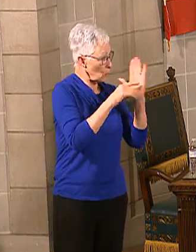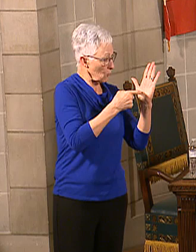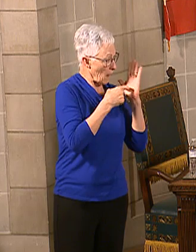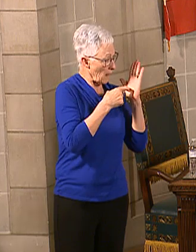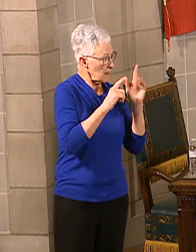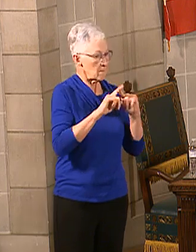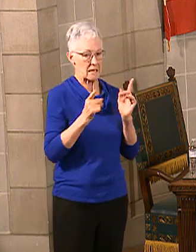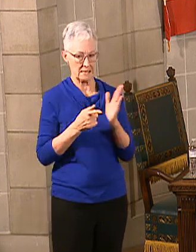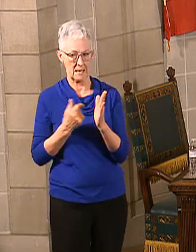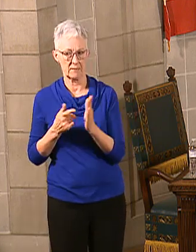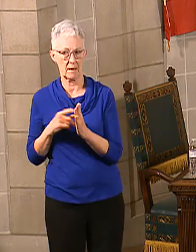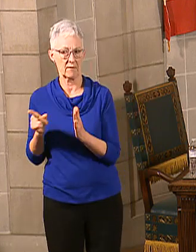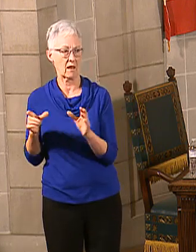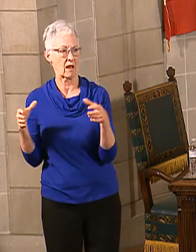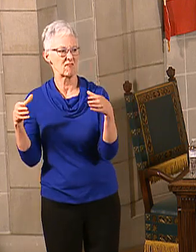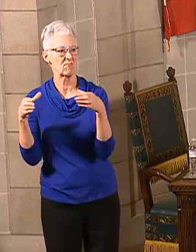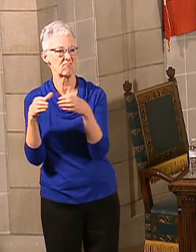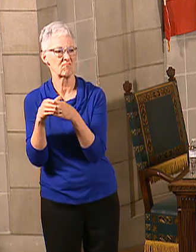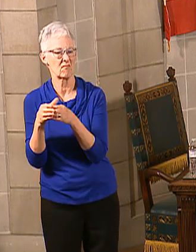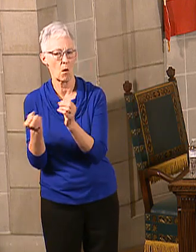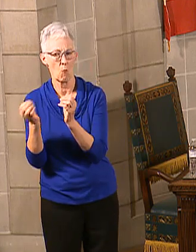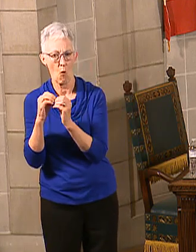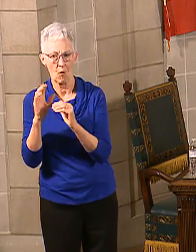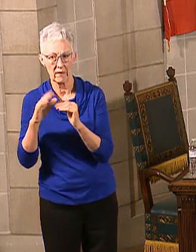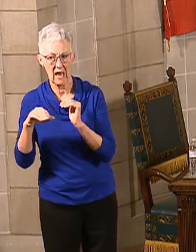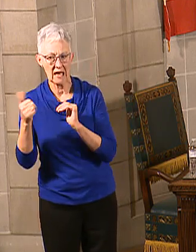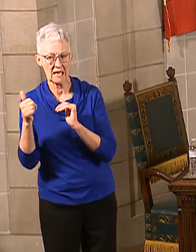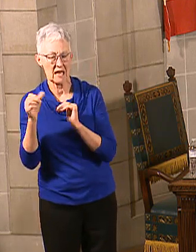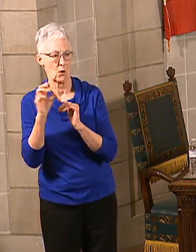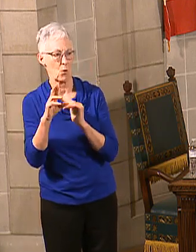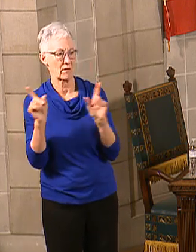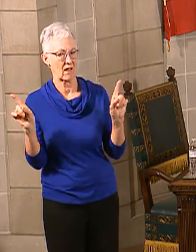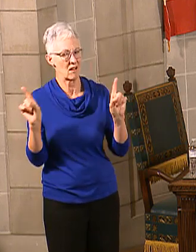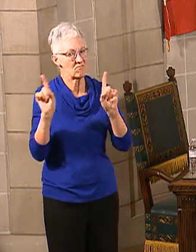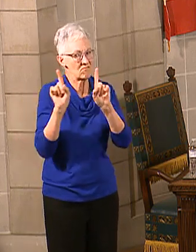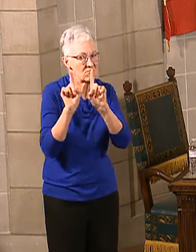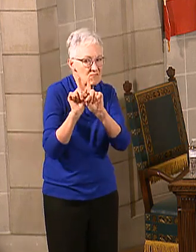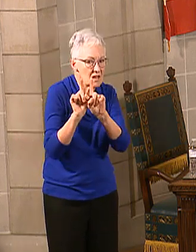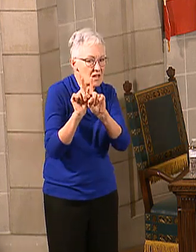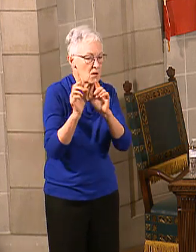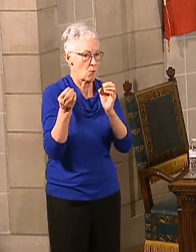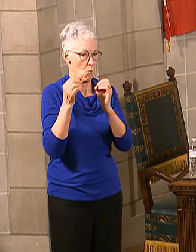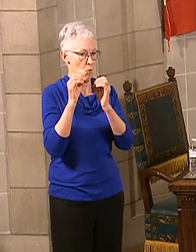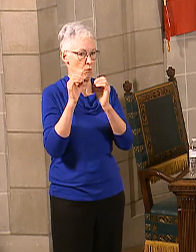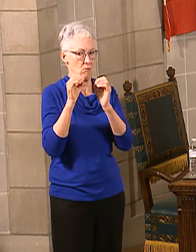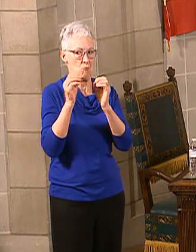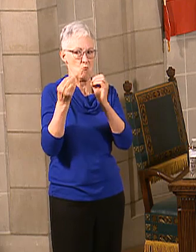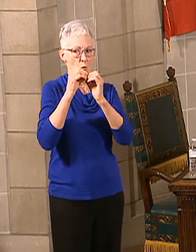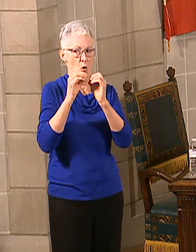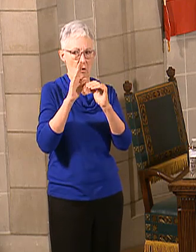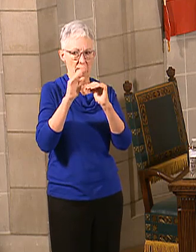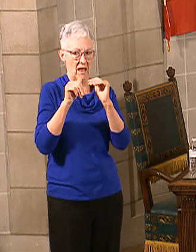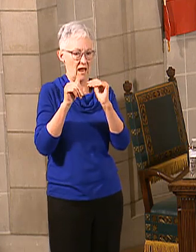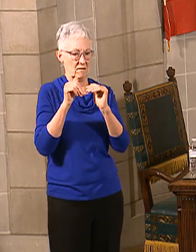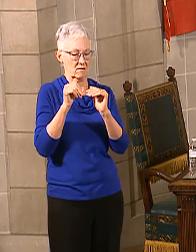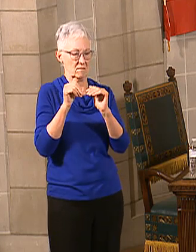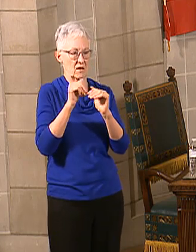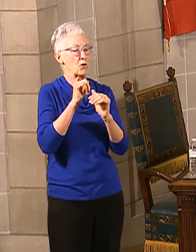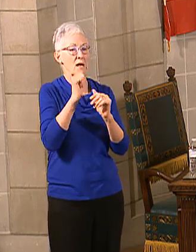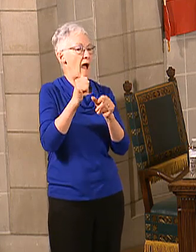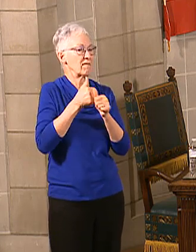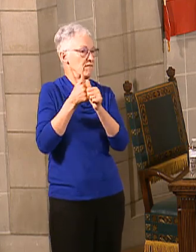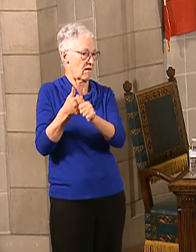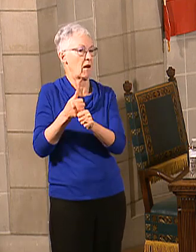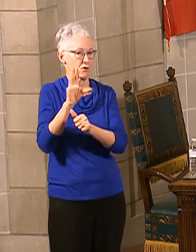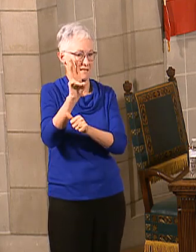sure that we're continuing to do that social distancing. This is something that we're going to be in for the entire month of April at least. So we've got